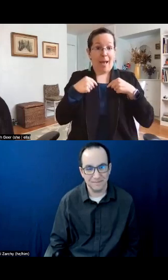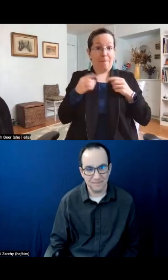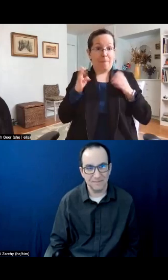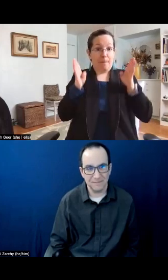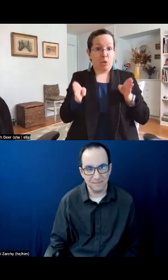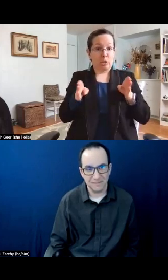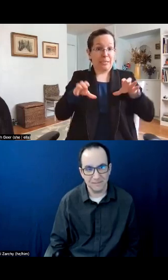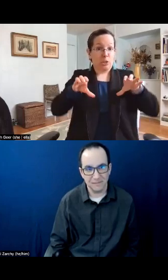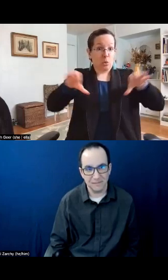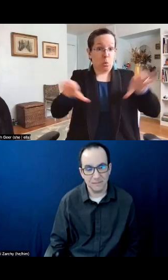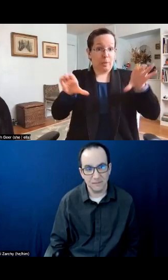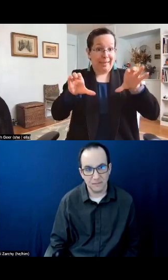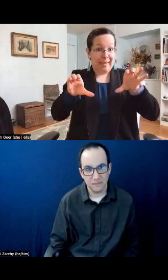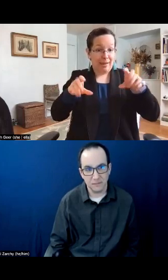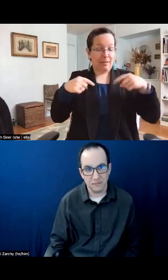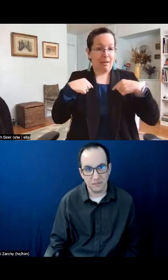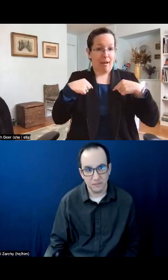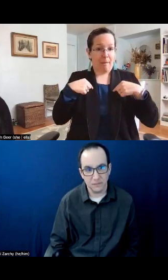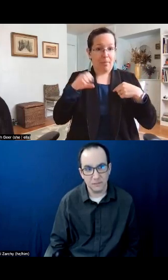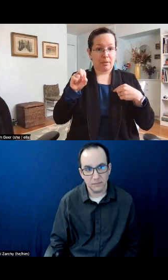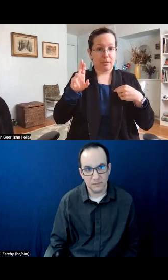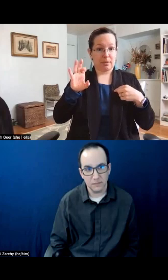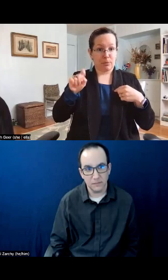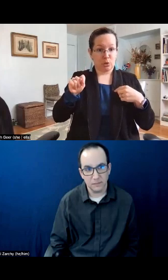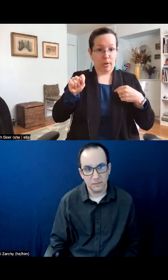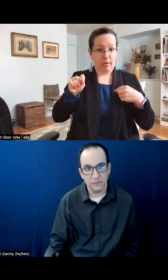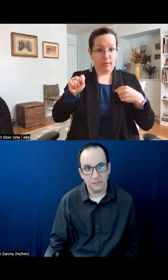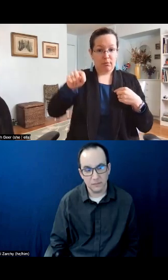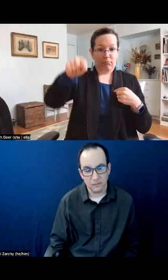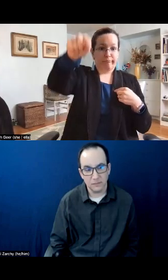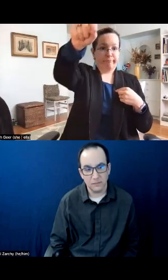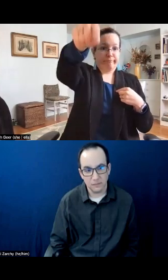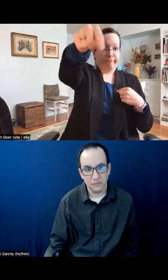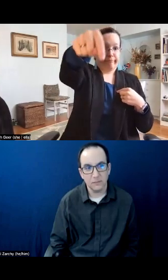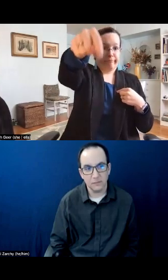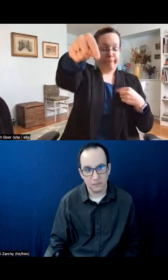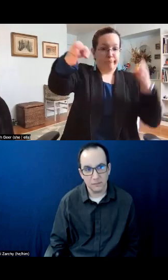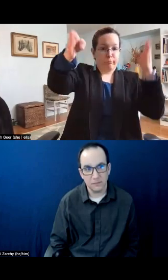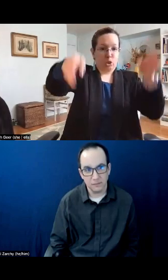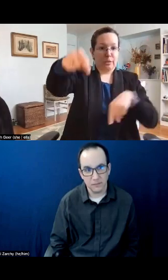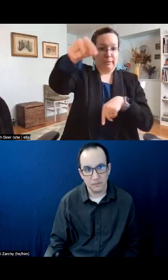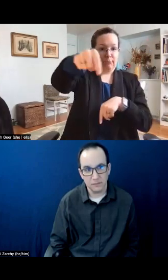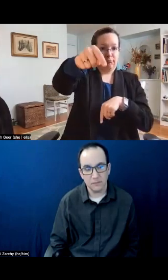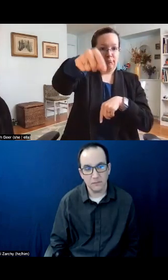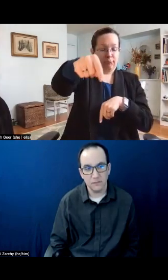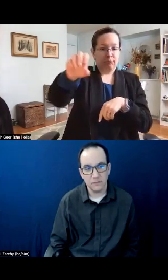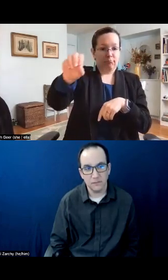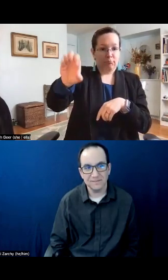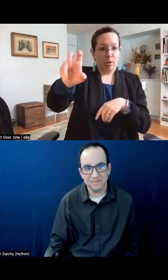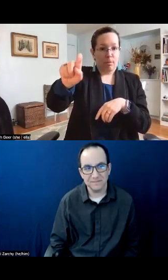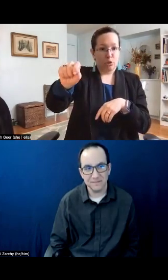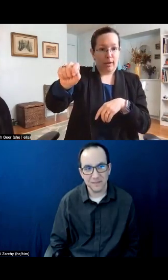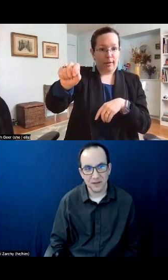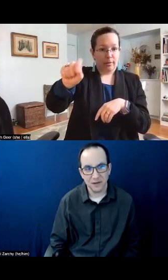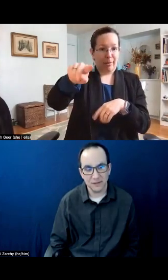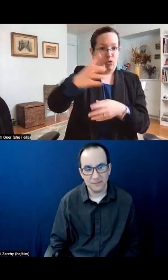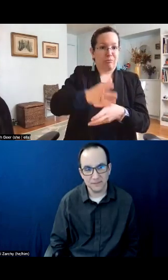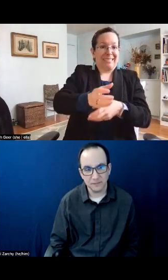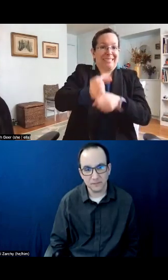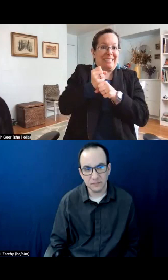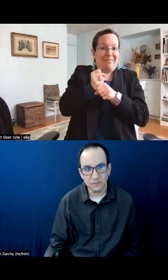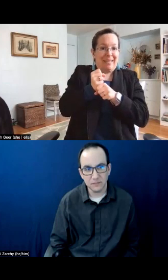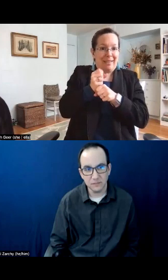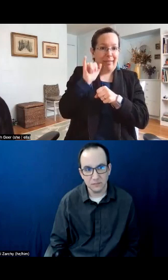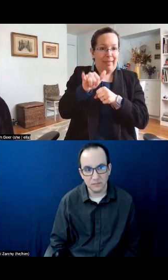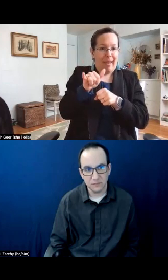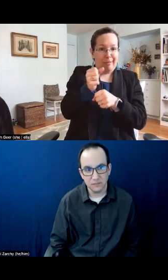so directionally. I am the person conducting the act, so therefore I am the subject. And the direction to which I